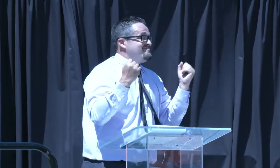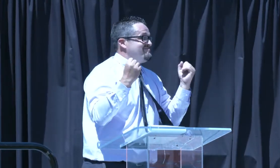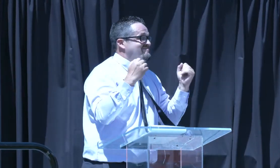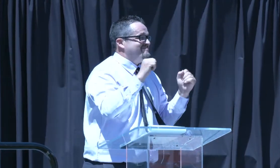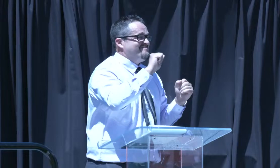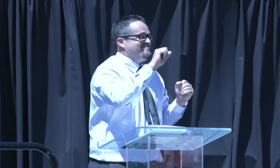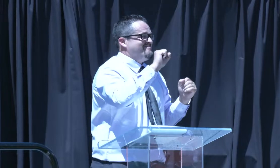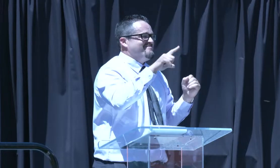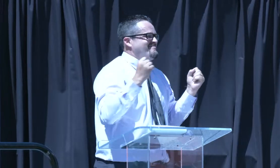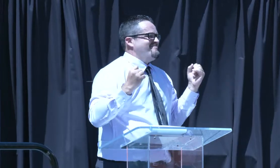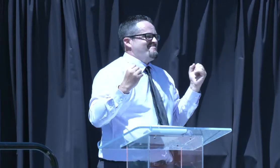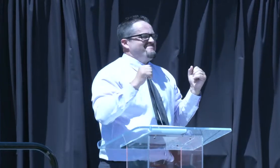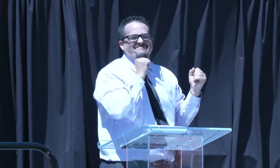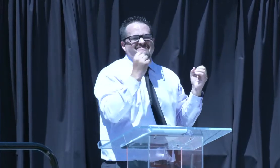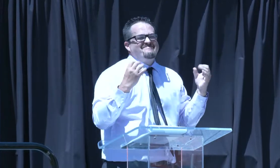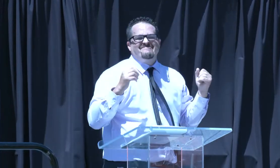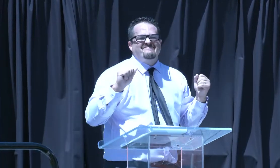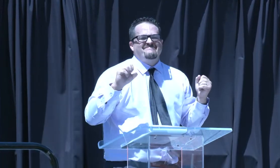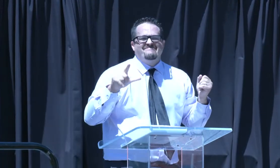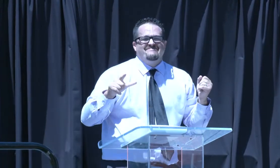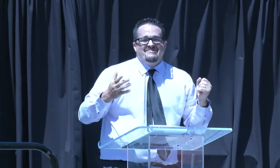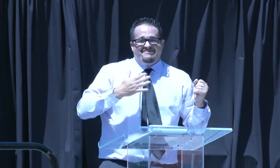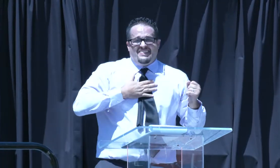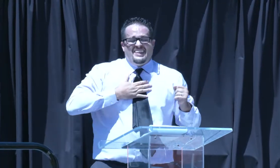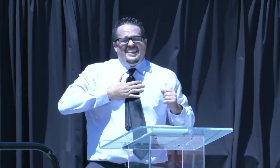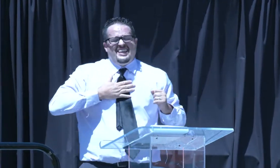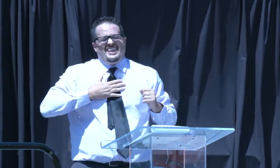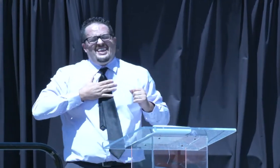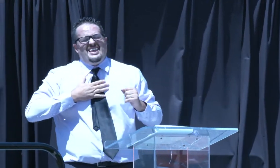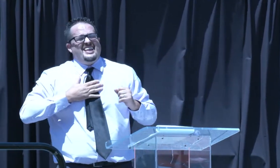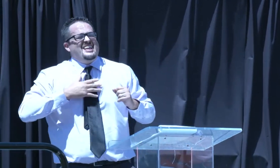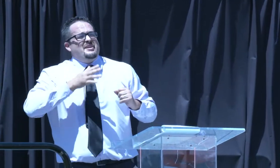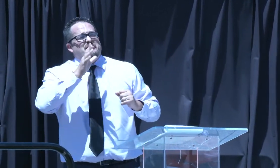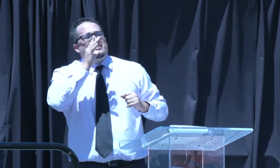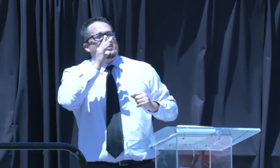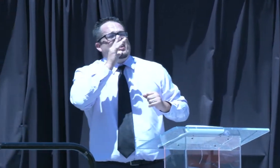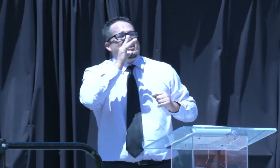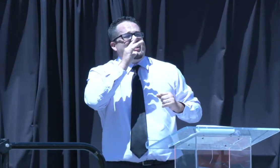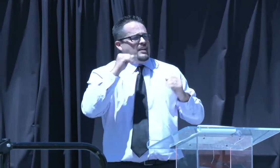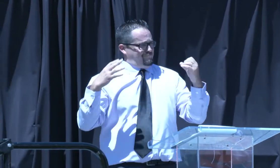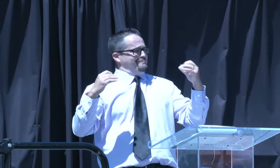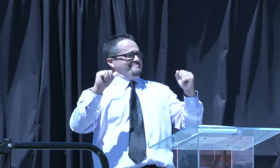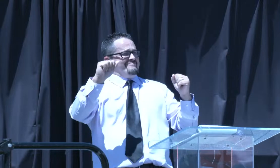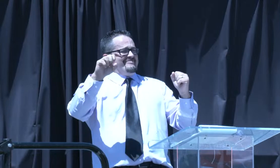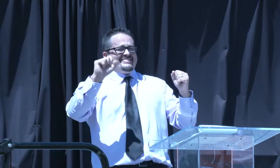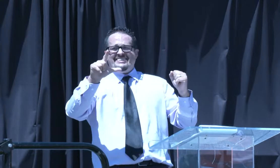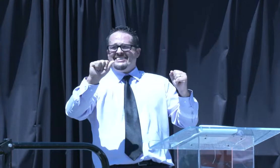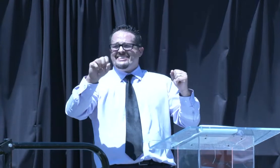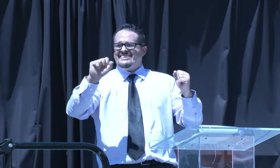My grandma, she never learned sign language fluently. She did speak